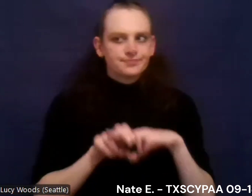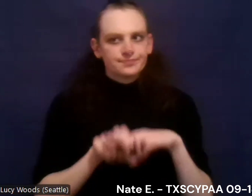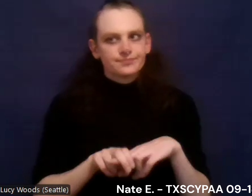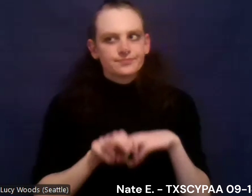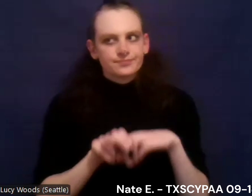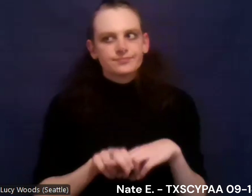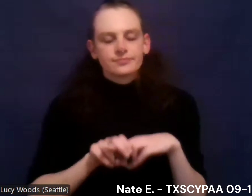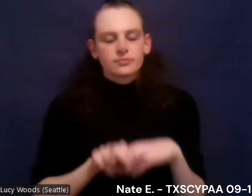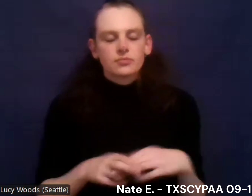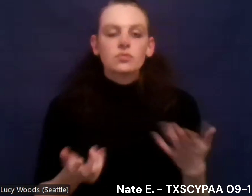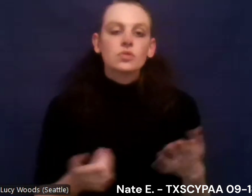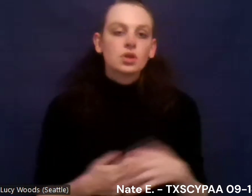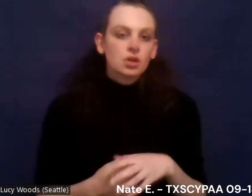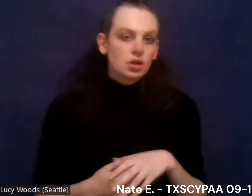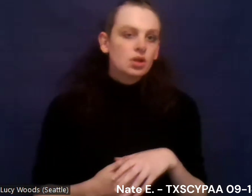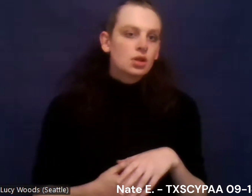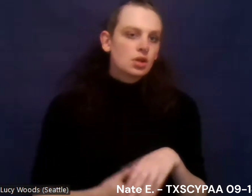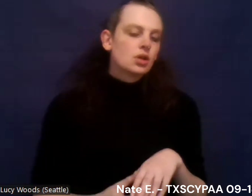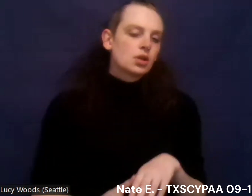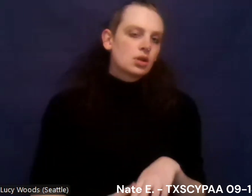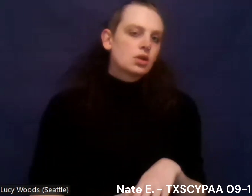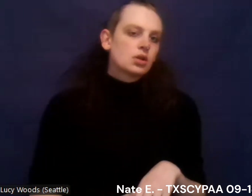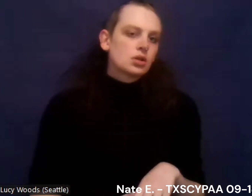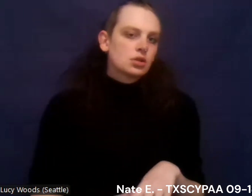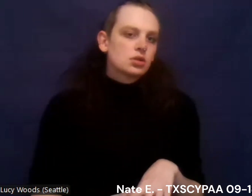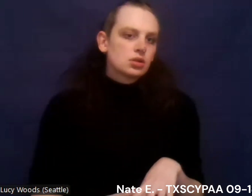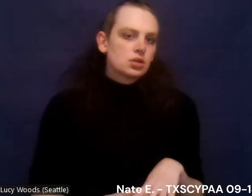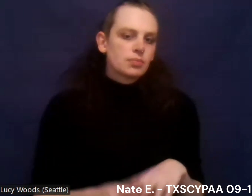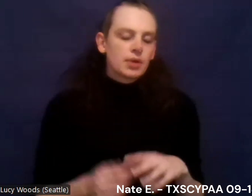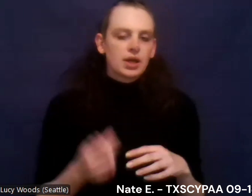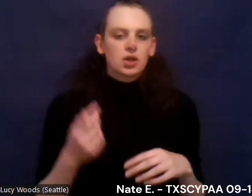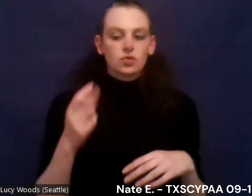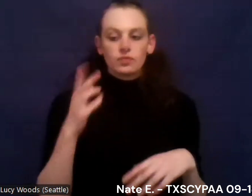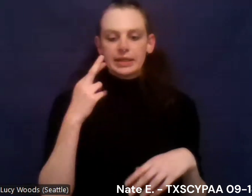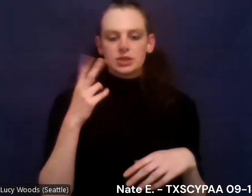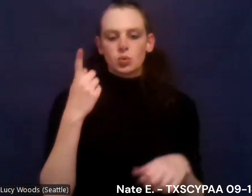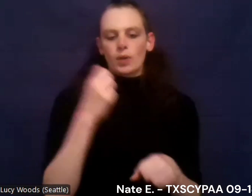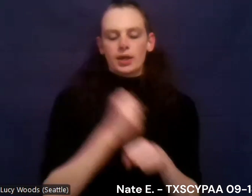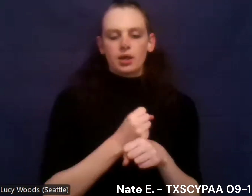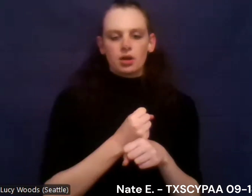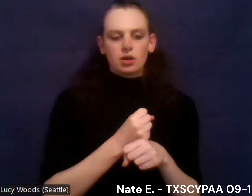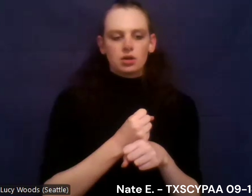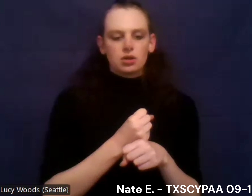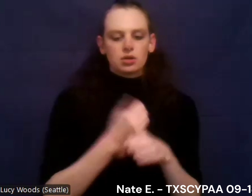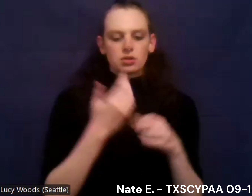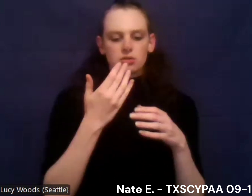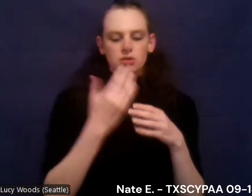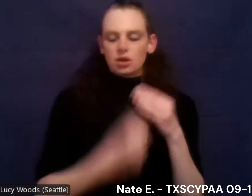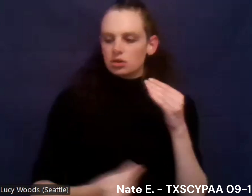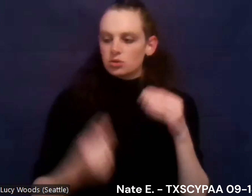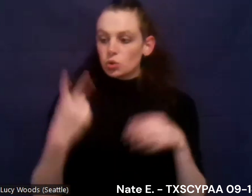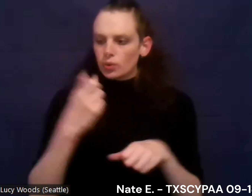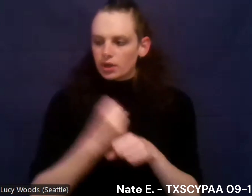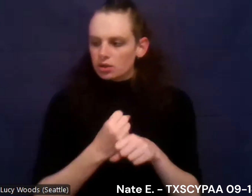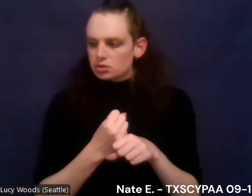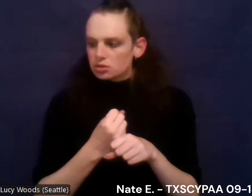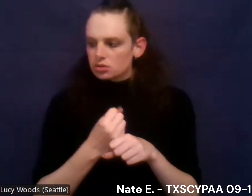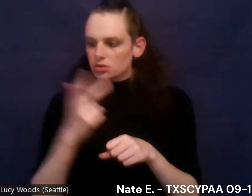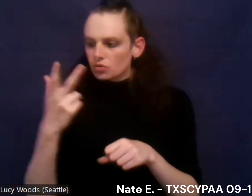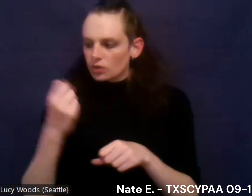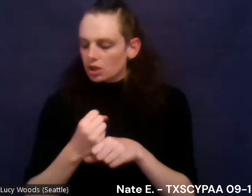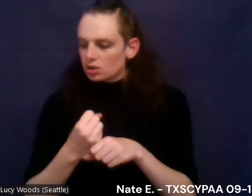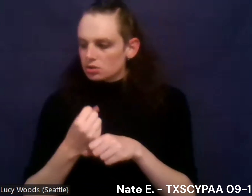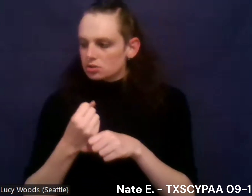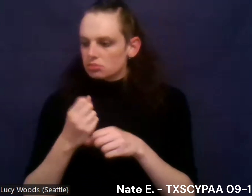But there's something about like, oh, a year's gone by, like, oh, 2 years have gone by, like, oh, 3 years, it's like, and